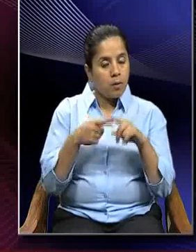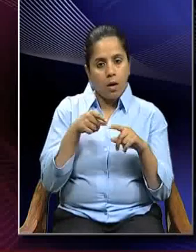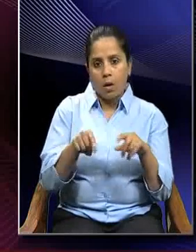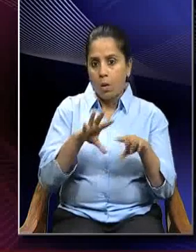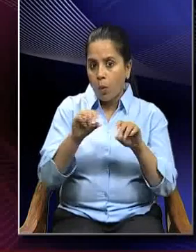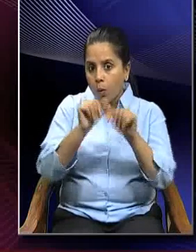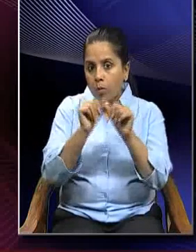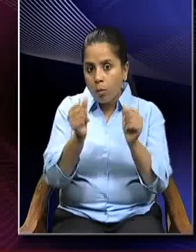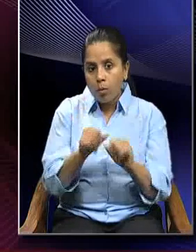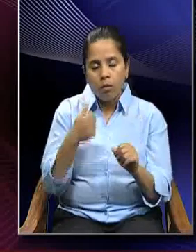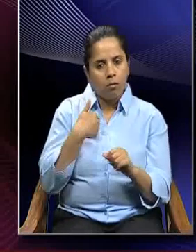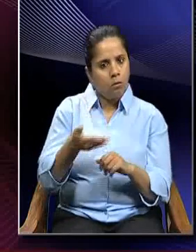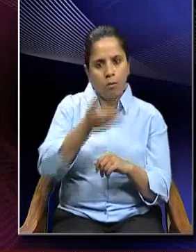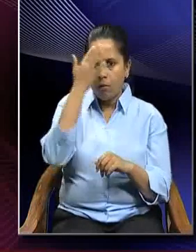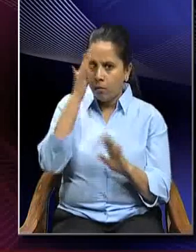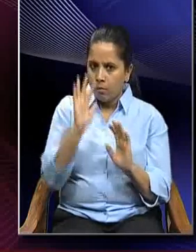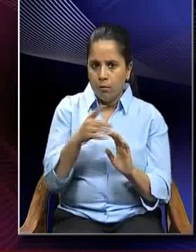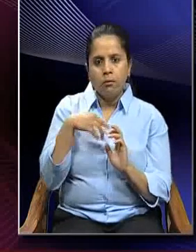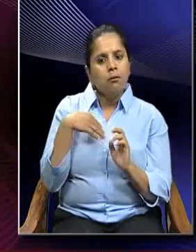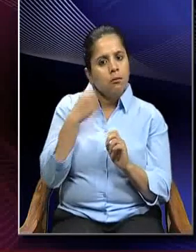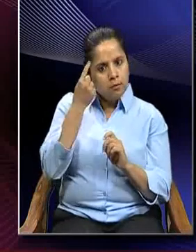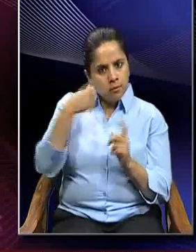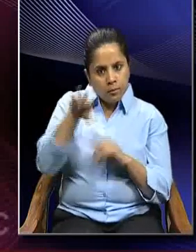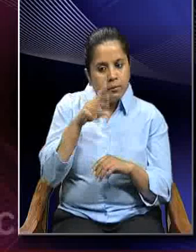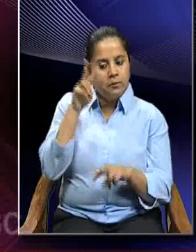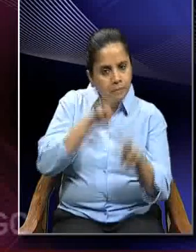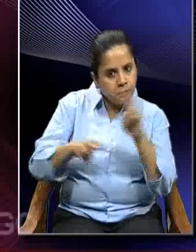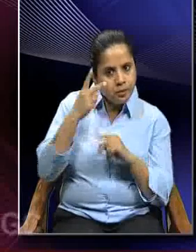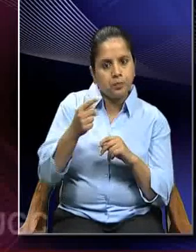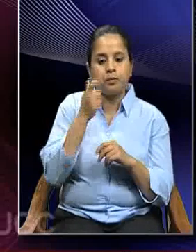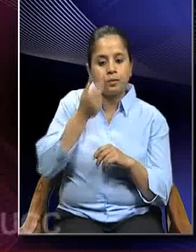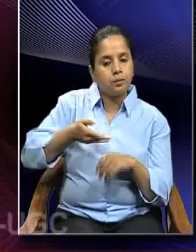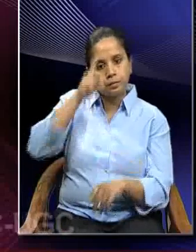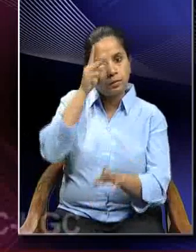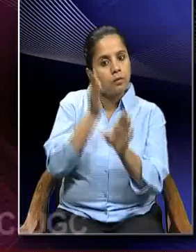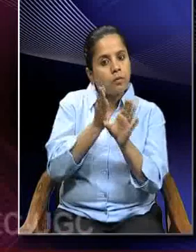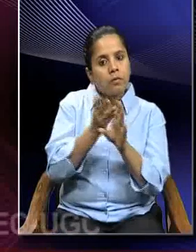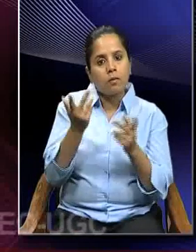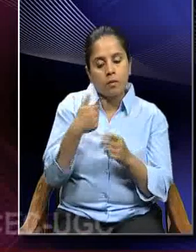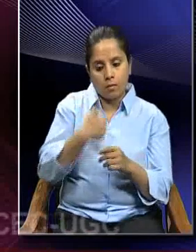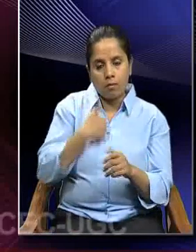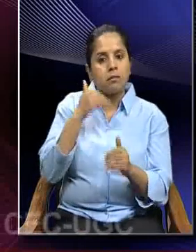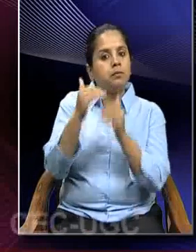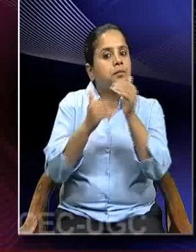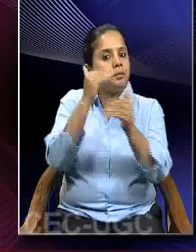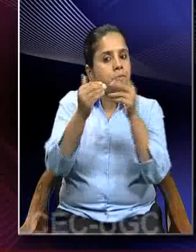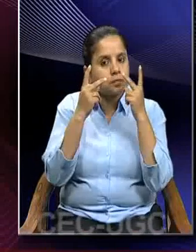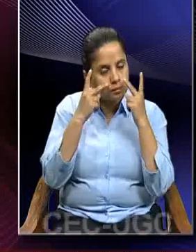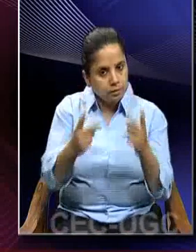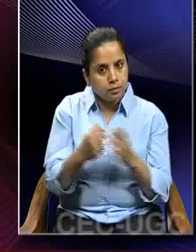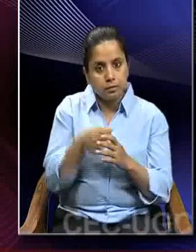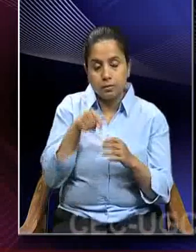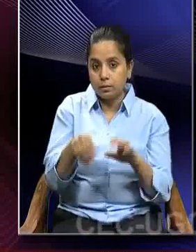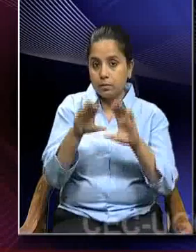about that. Whenever we try to understand the human psychology, the self-development, this